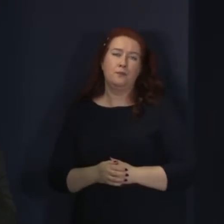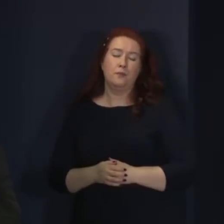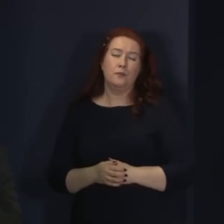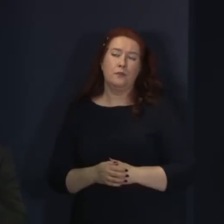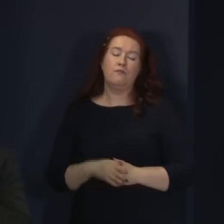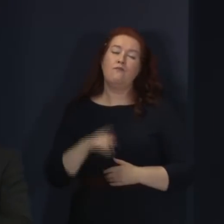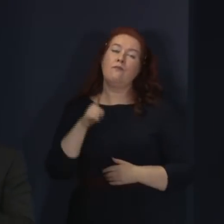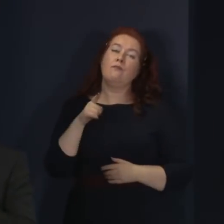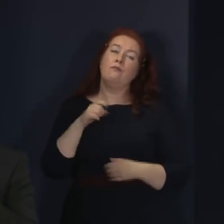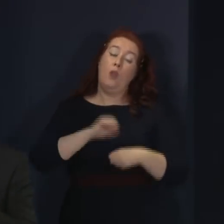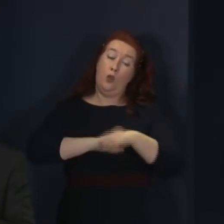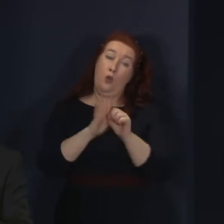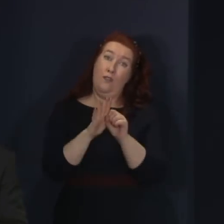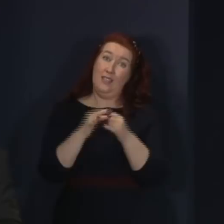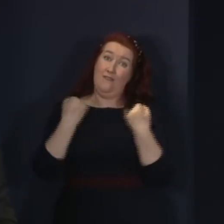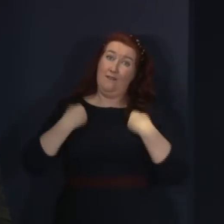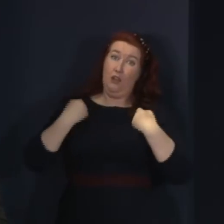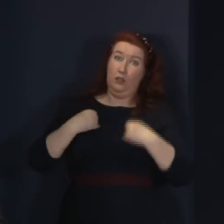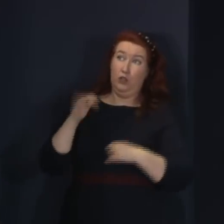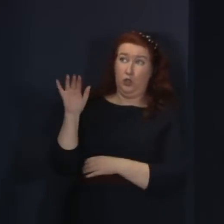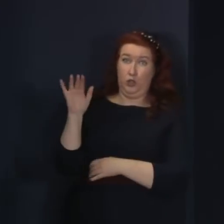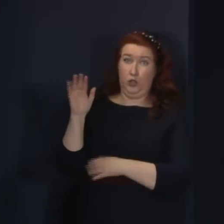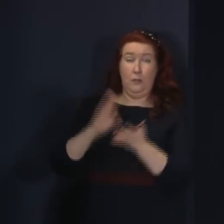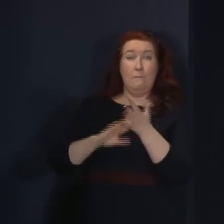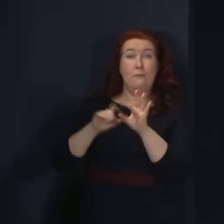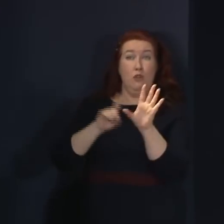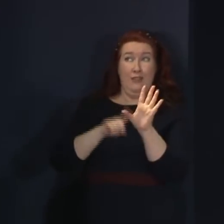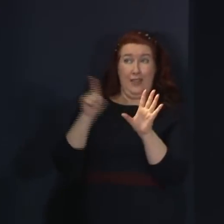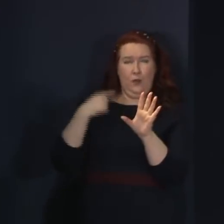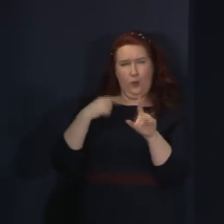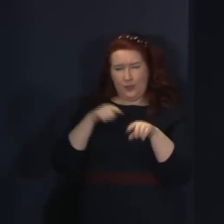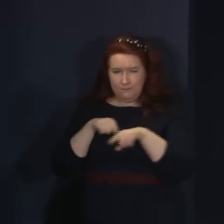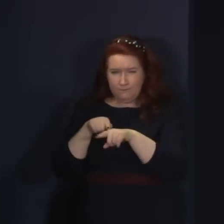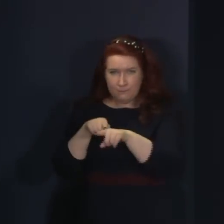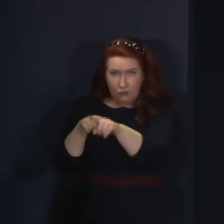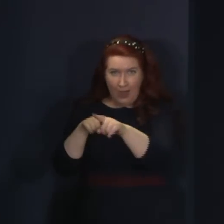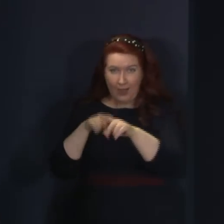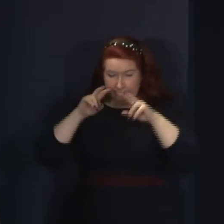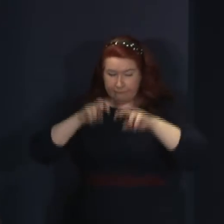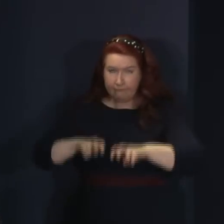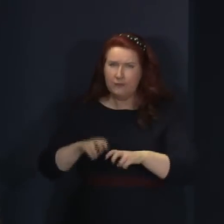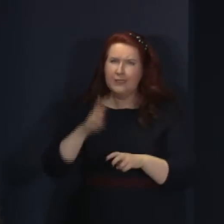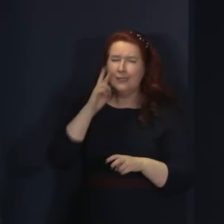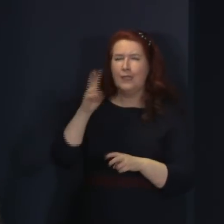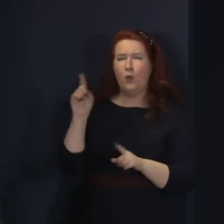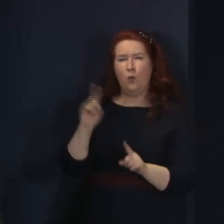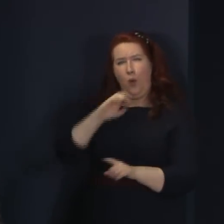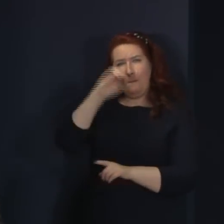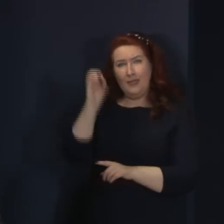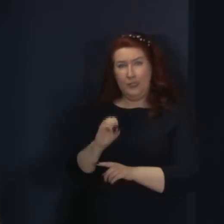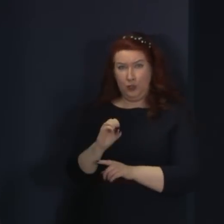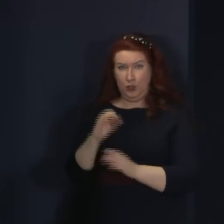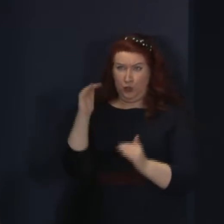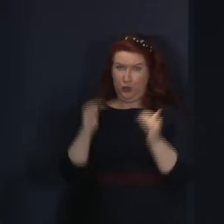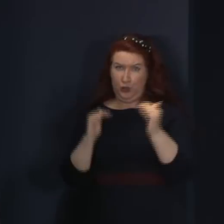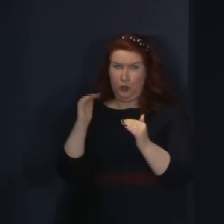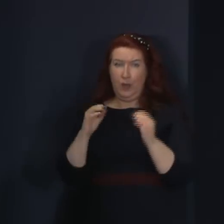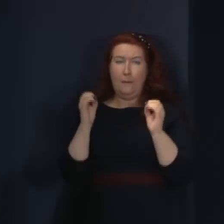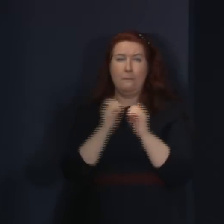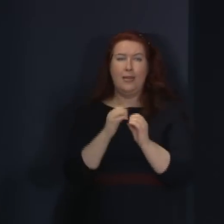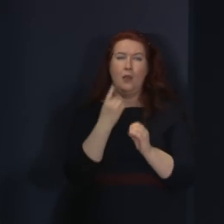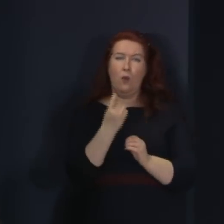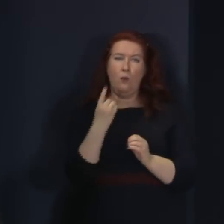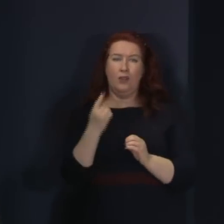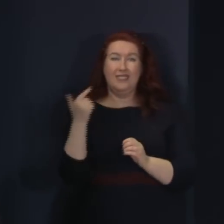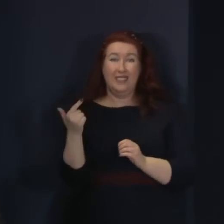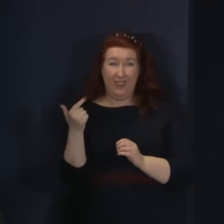The virus that we're dealing with in Murray just now, what we've been tracking is the relative proportion of the